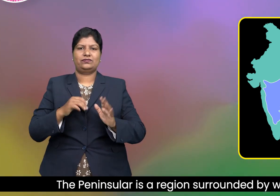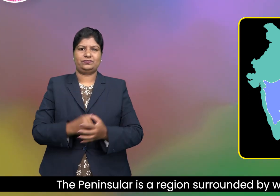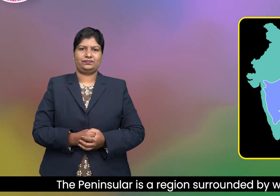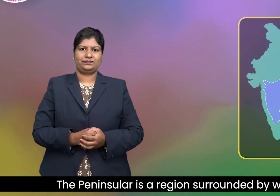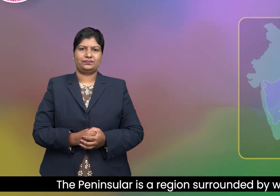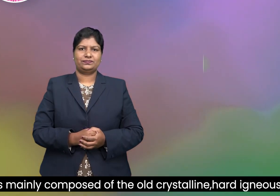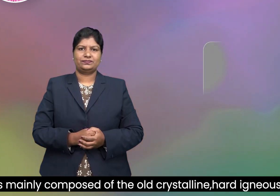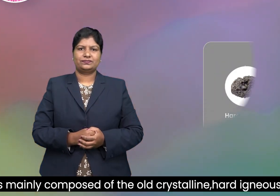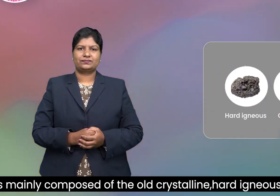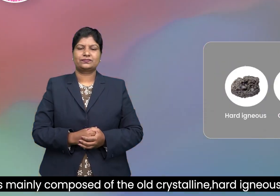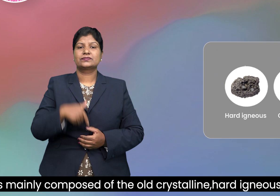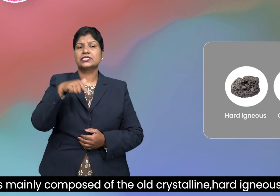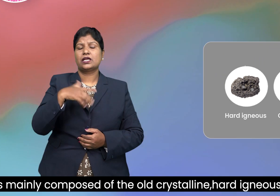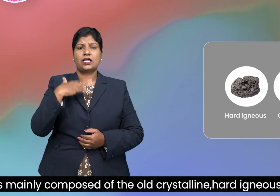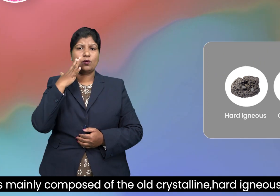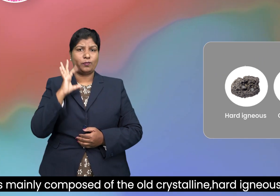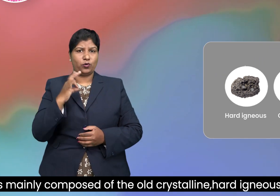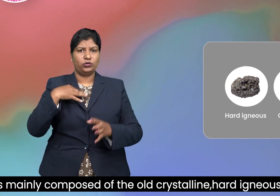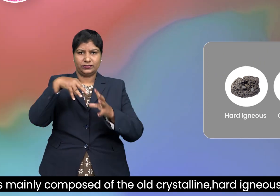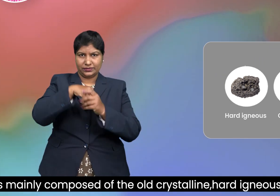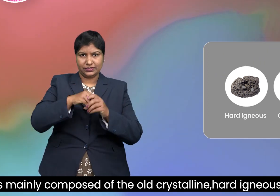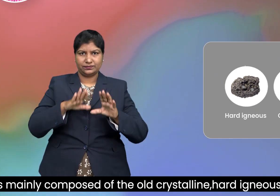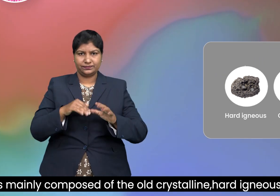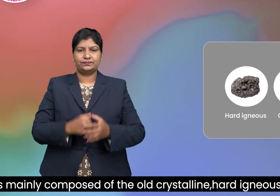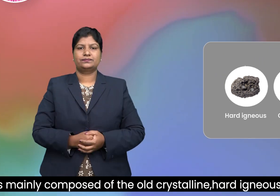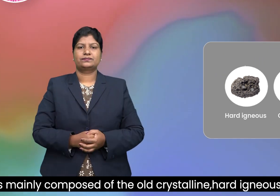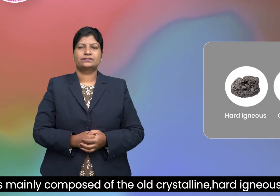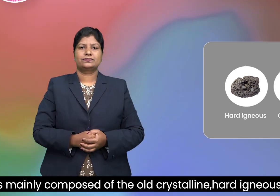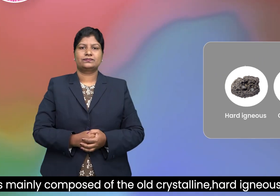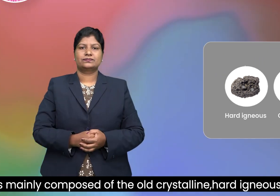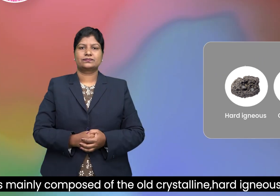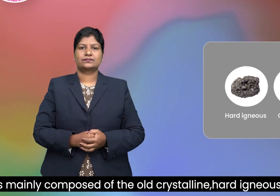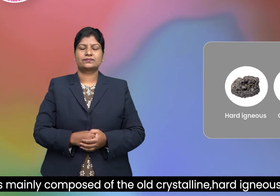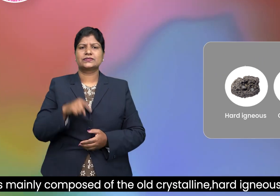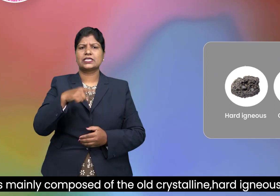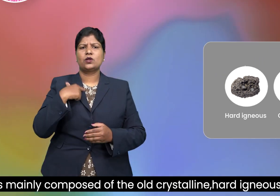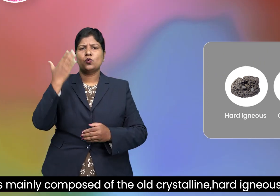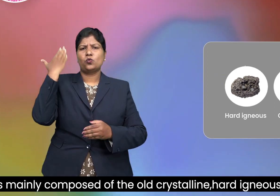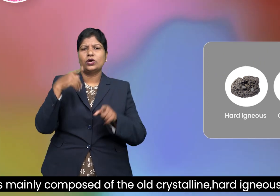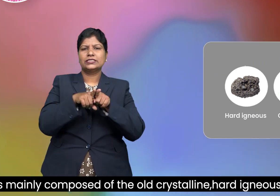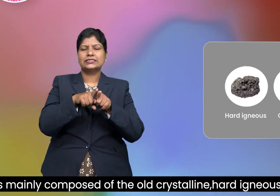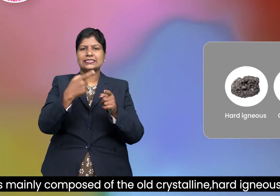it is mainly composed of the old crystalline